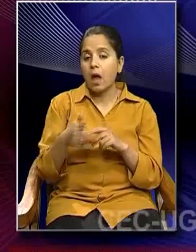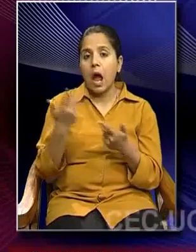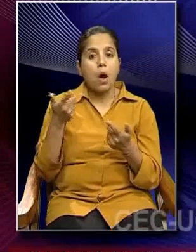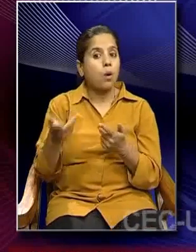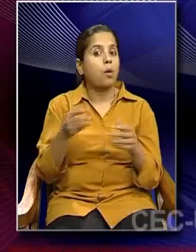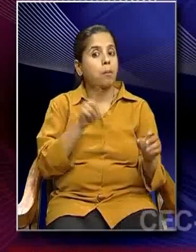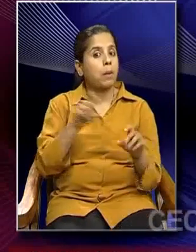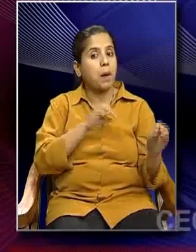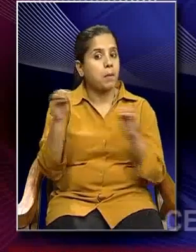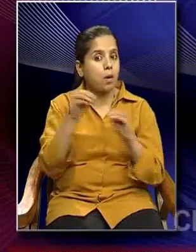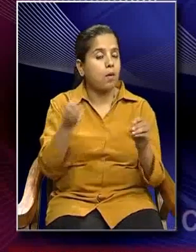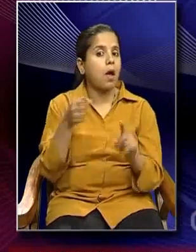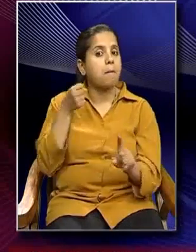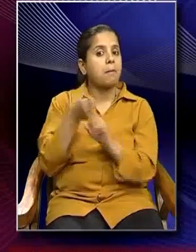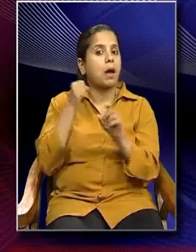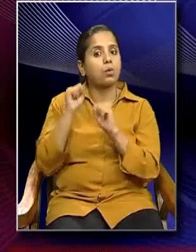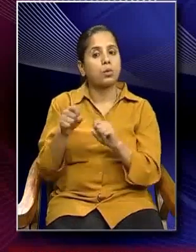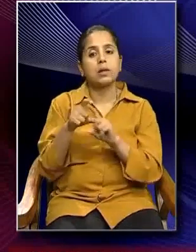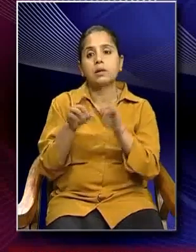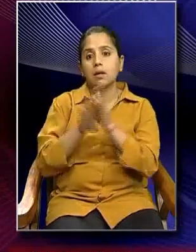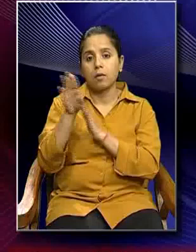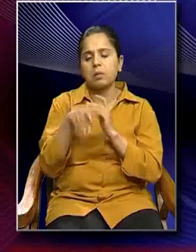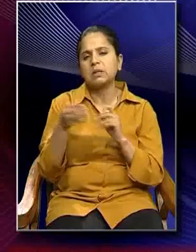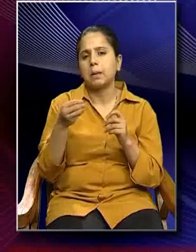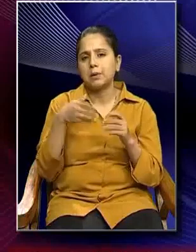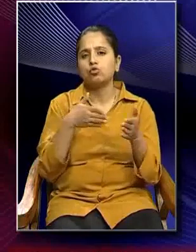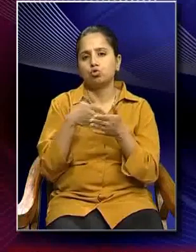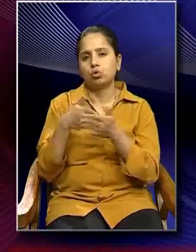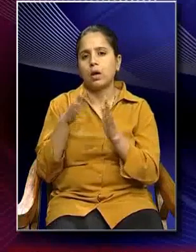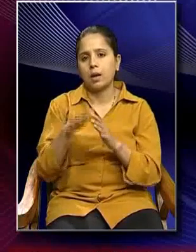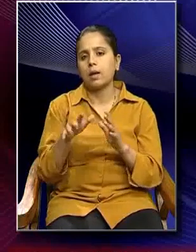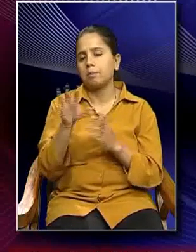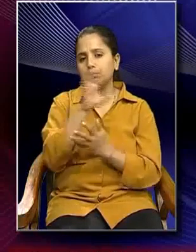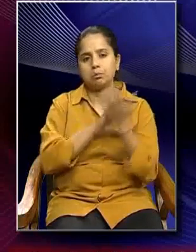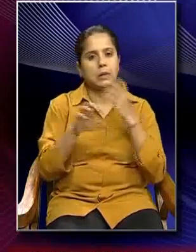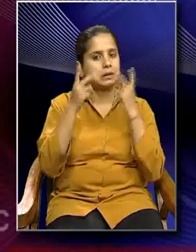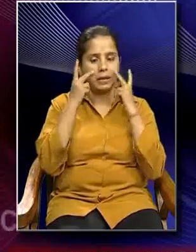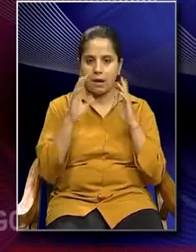impacting development, it is quite challenging and it is very mixed.